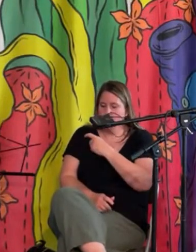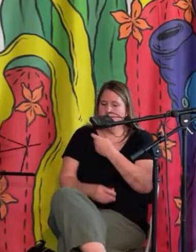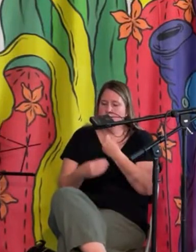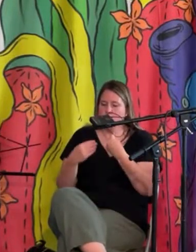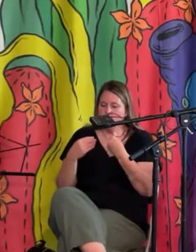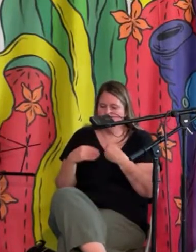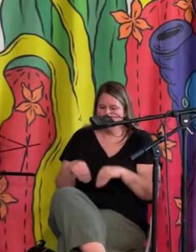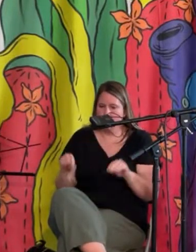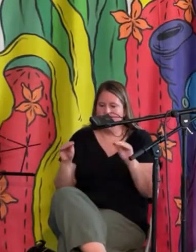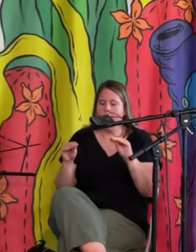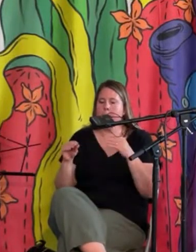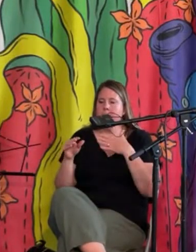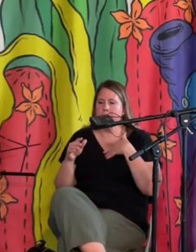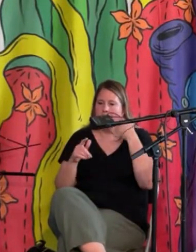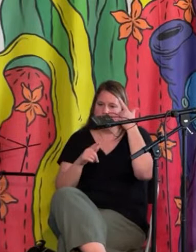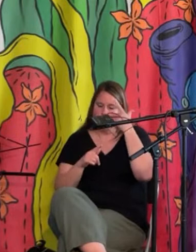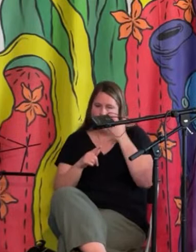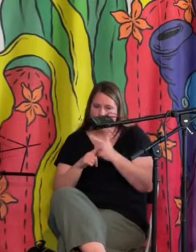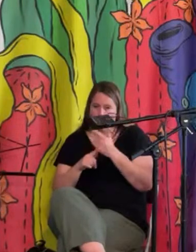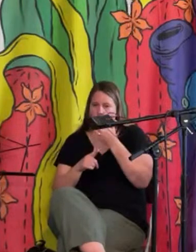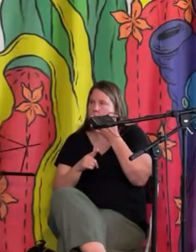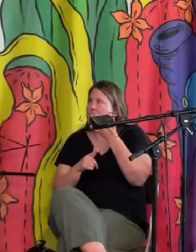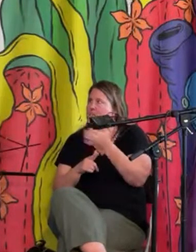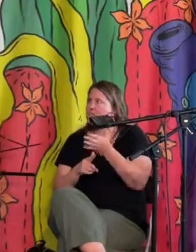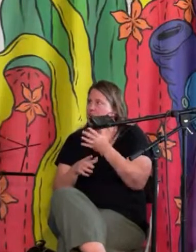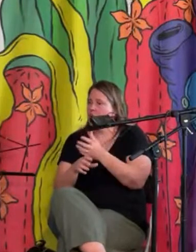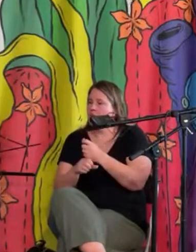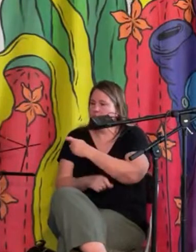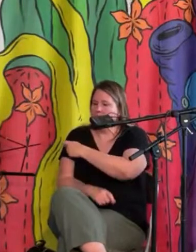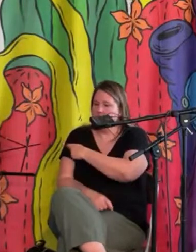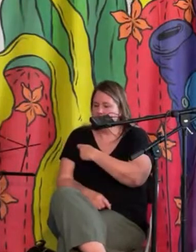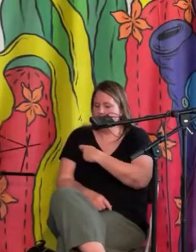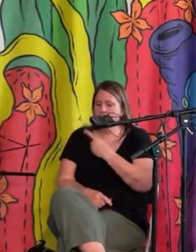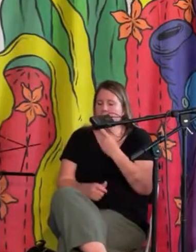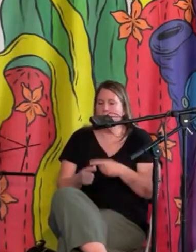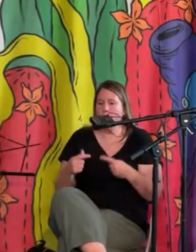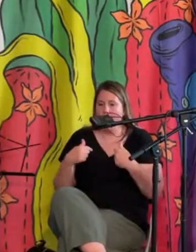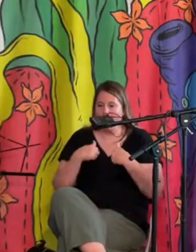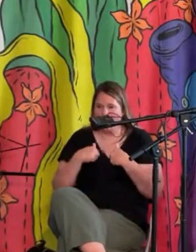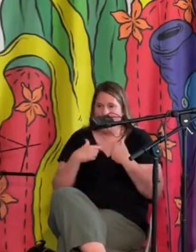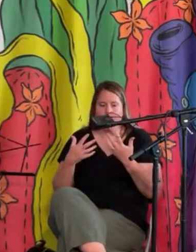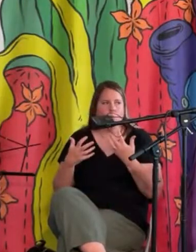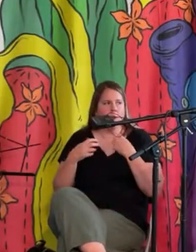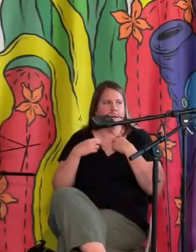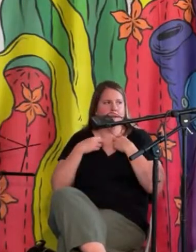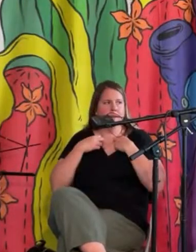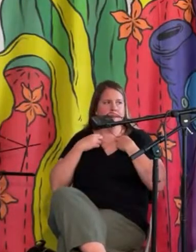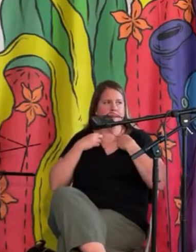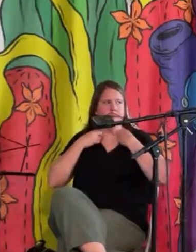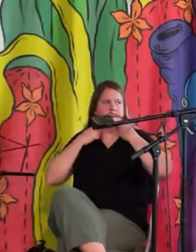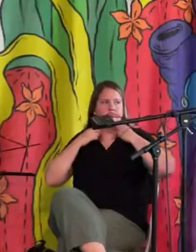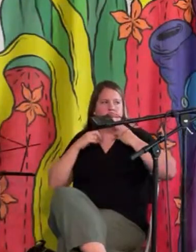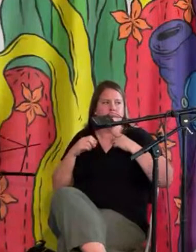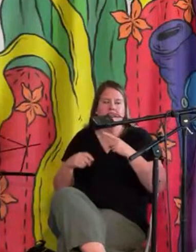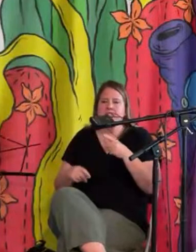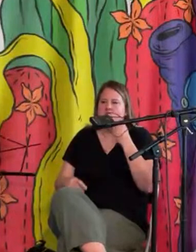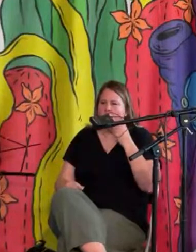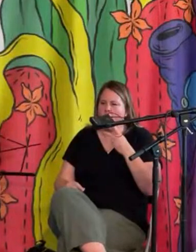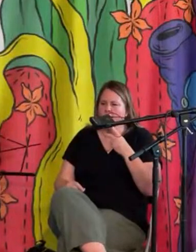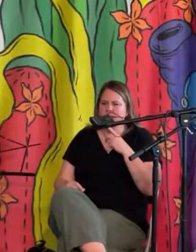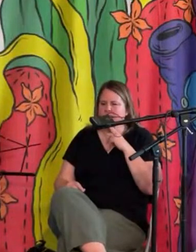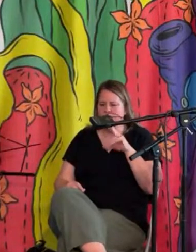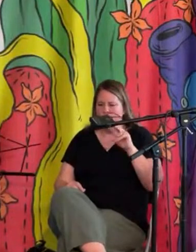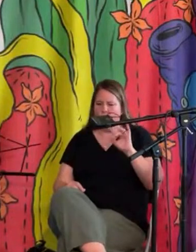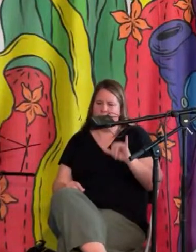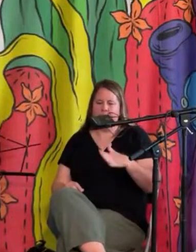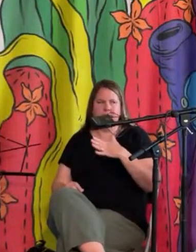My brother was there getting a tattoo of what I wanted to get tattooed. He saw it and he was like, no, this one's mine. And